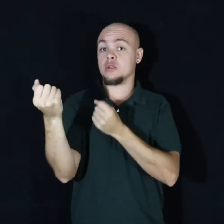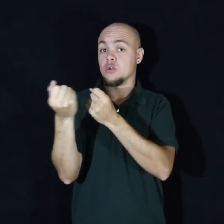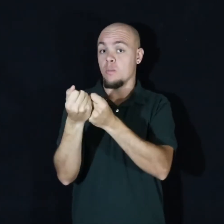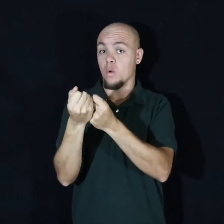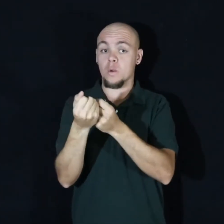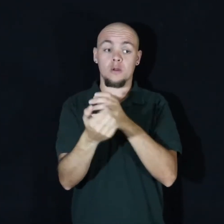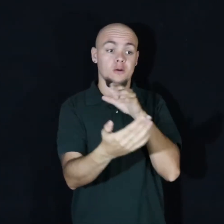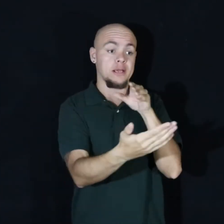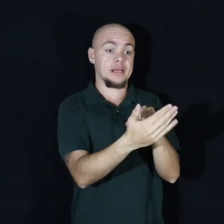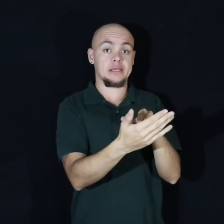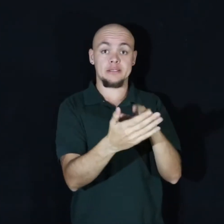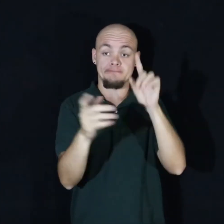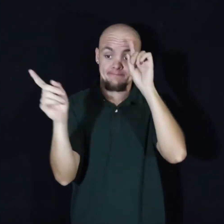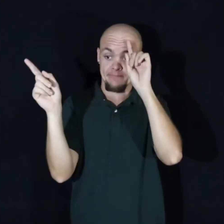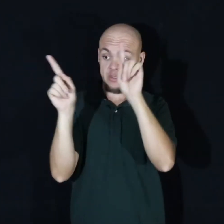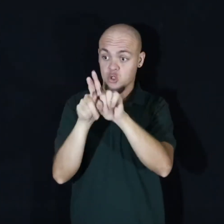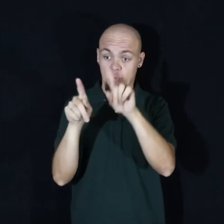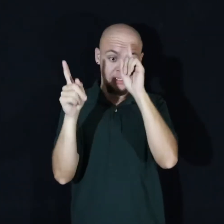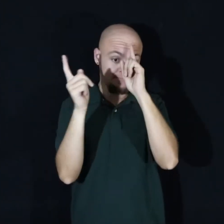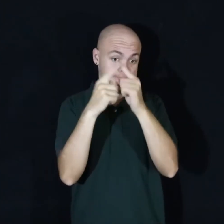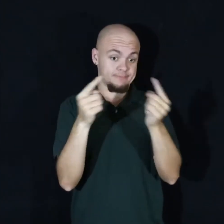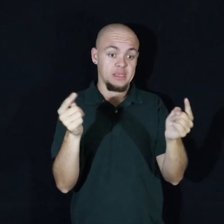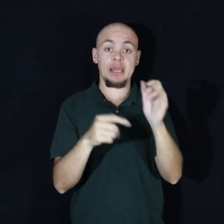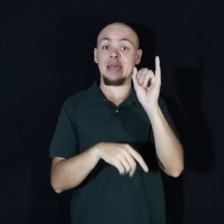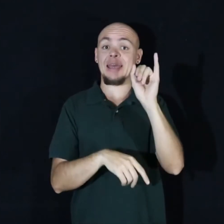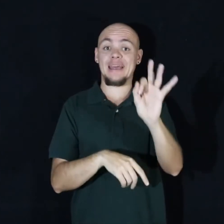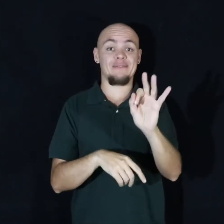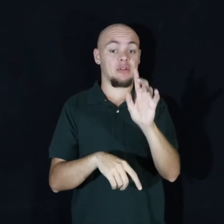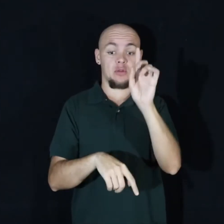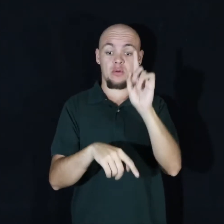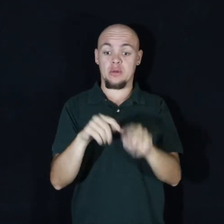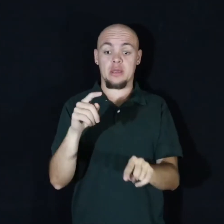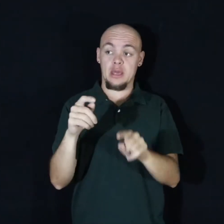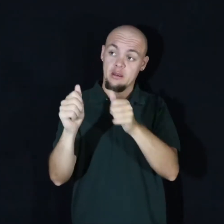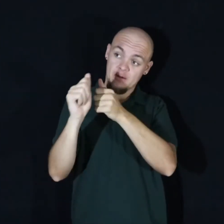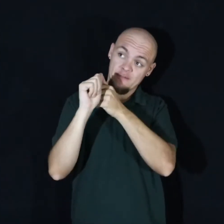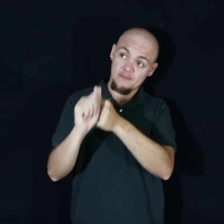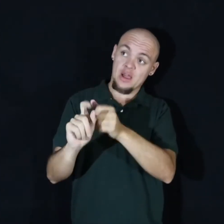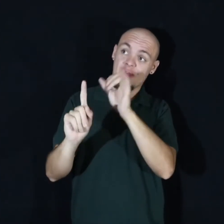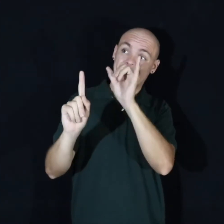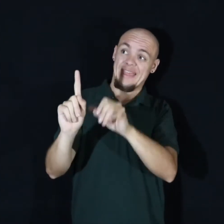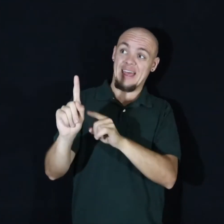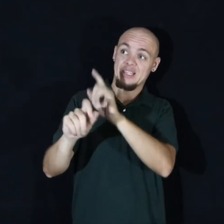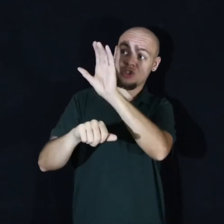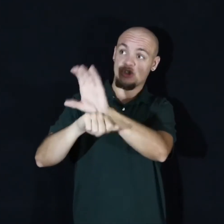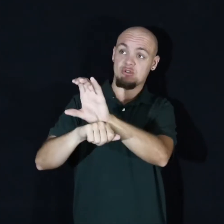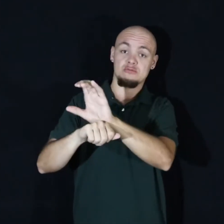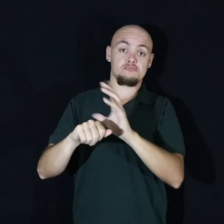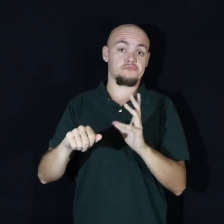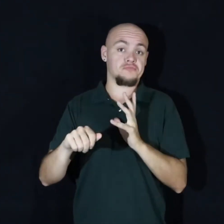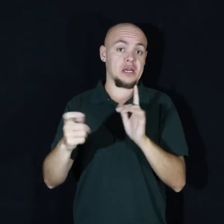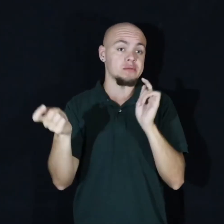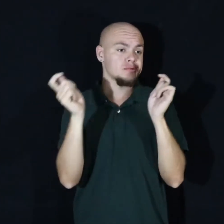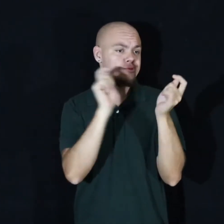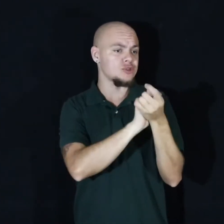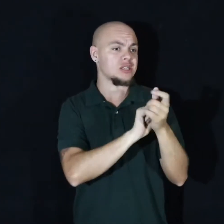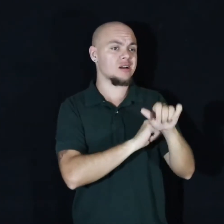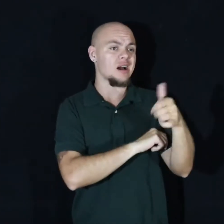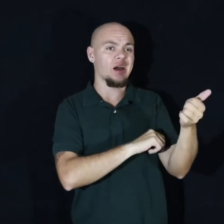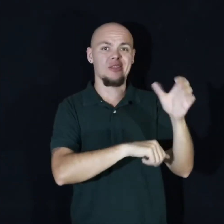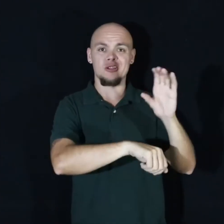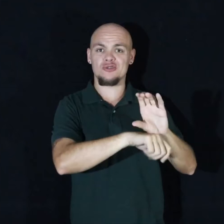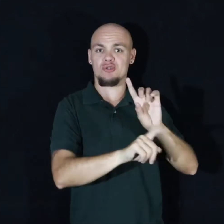change. Whether you're for or against, if you disagree with your denomination, if you can't find yourself under the authority of that,